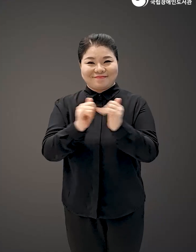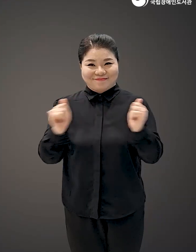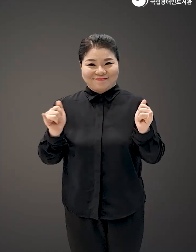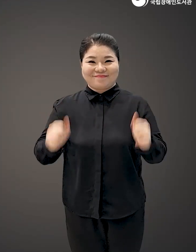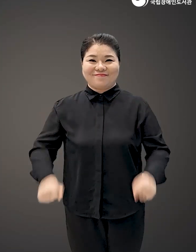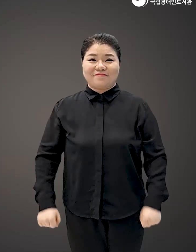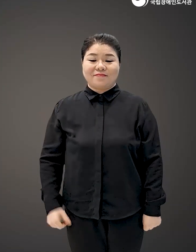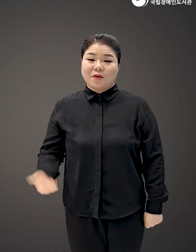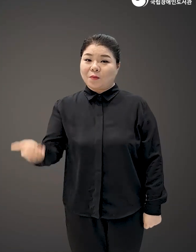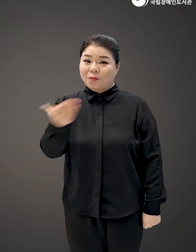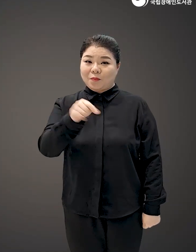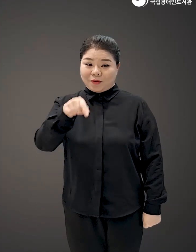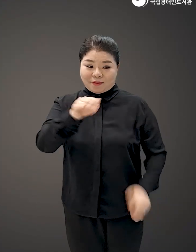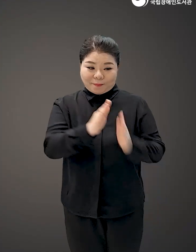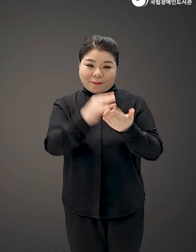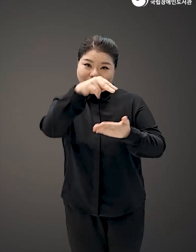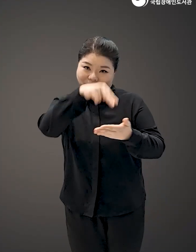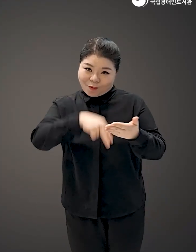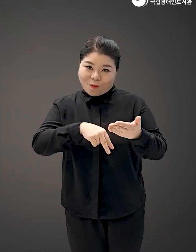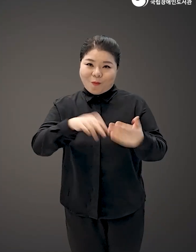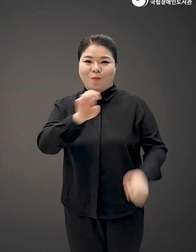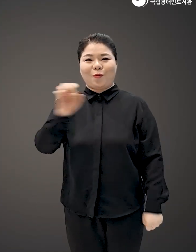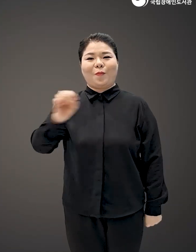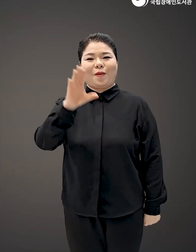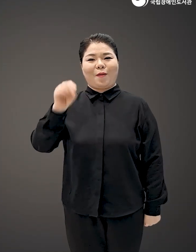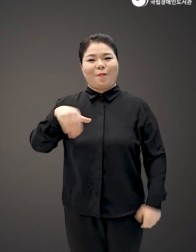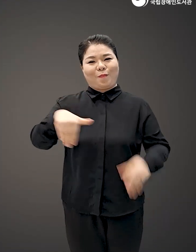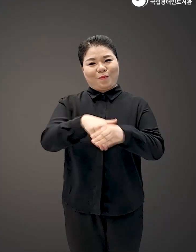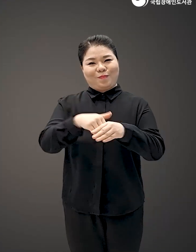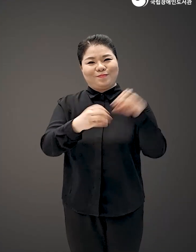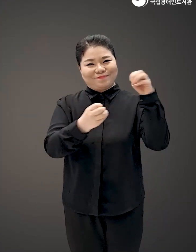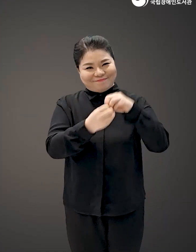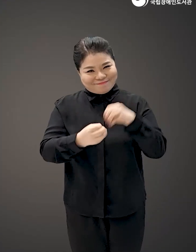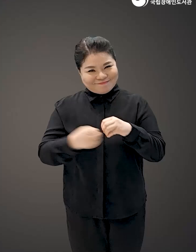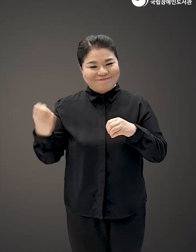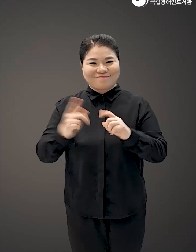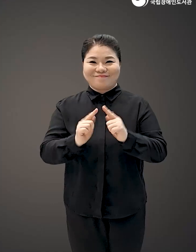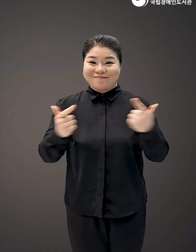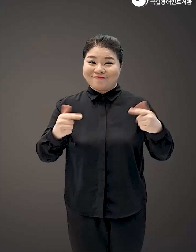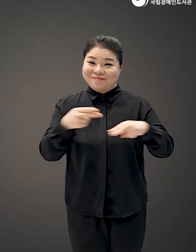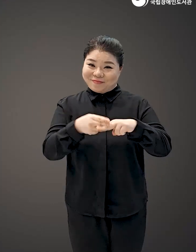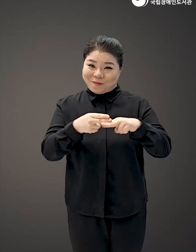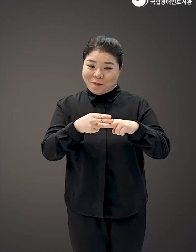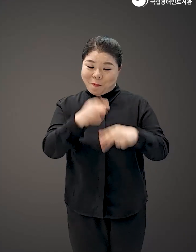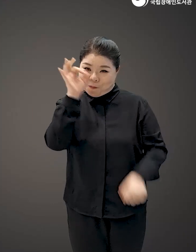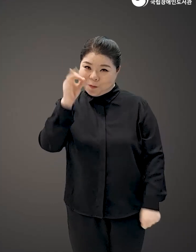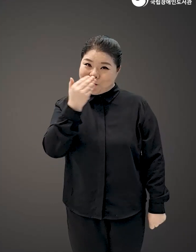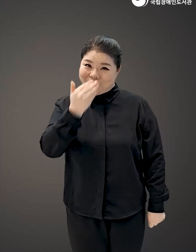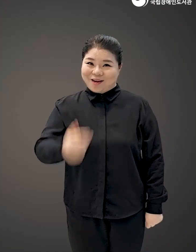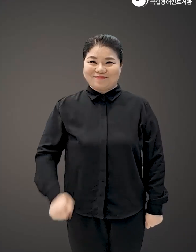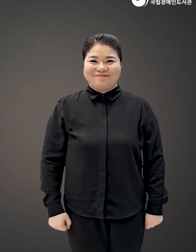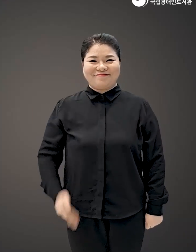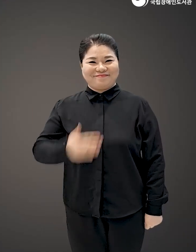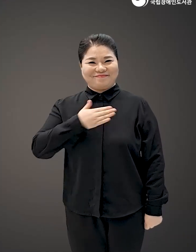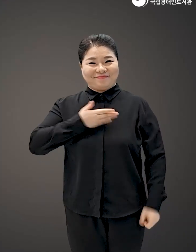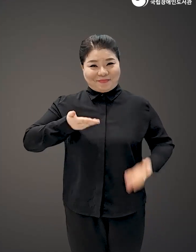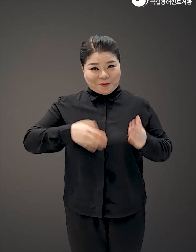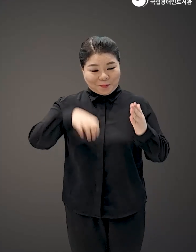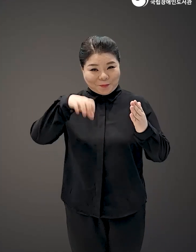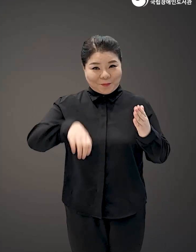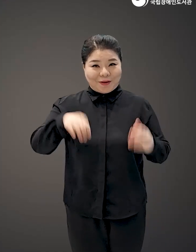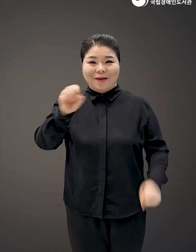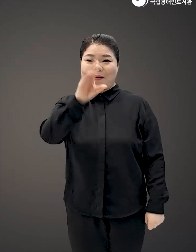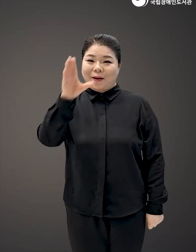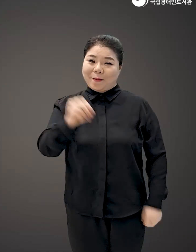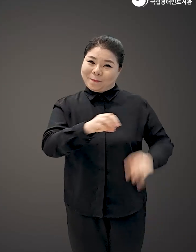this book, you understand the culture, traditions, and the cuisine of East Africa. I welcome you